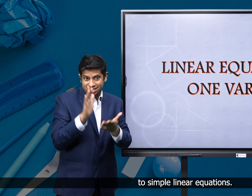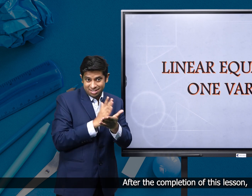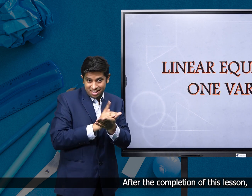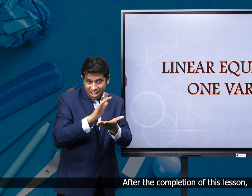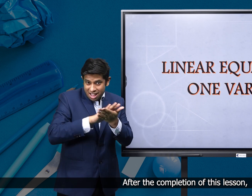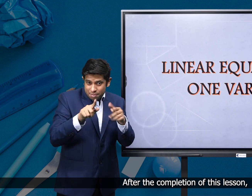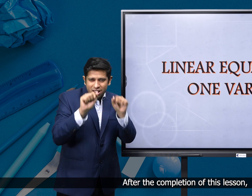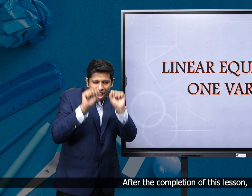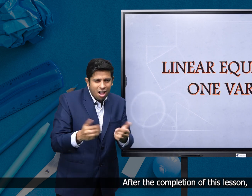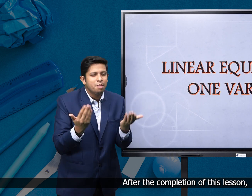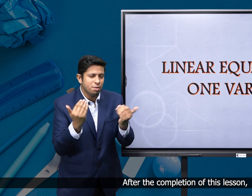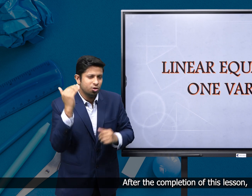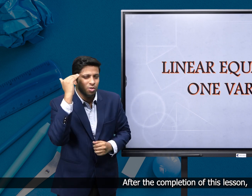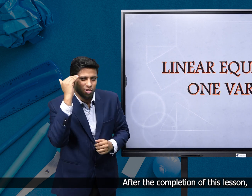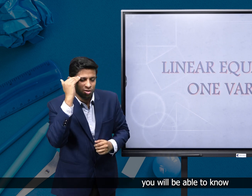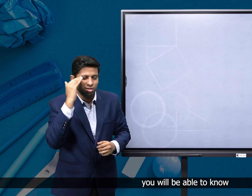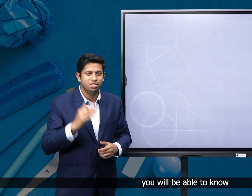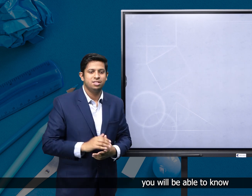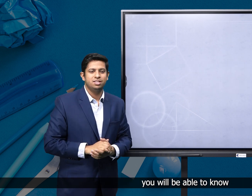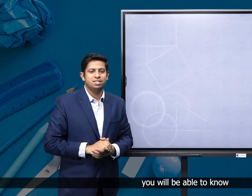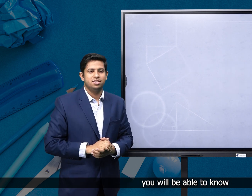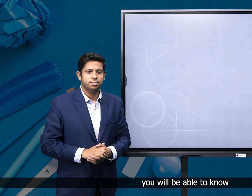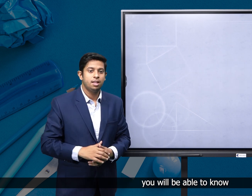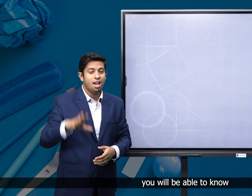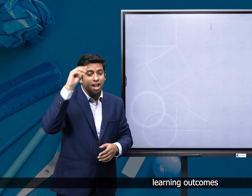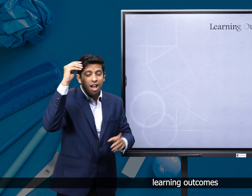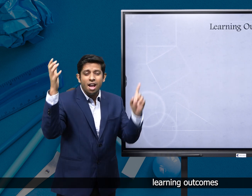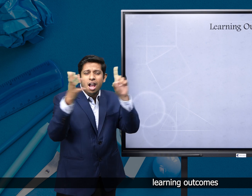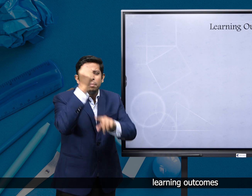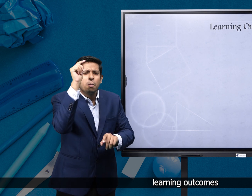After the completion of this lesson, you will be able to know learning outcomes.